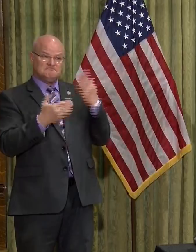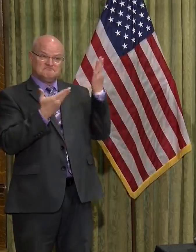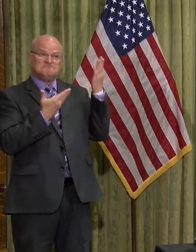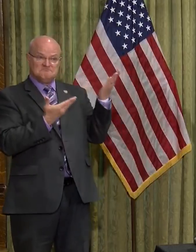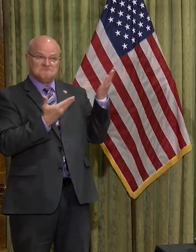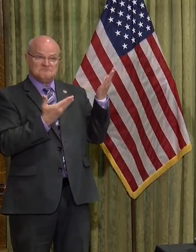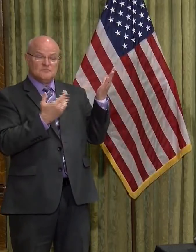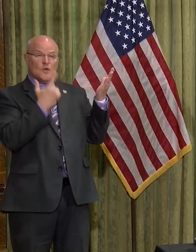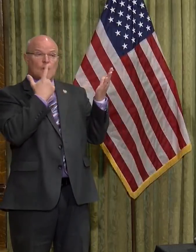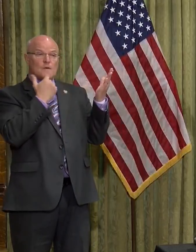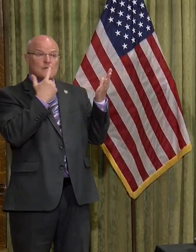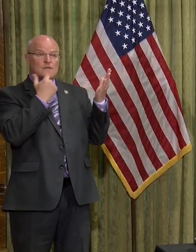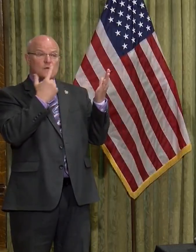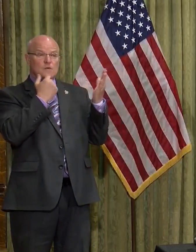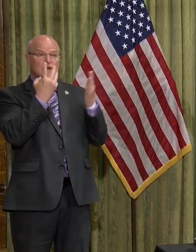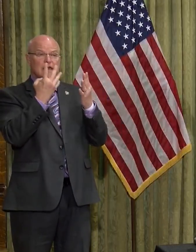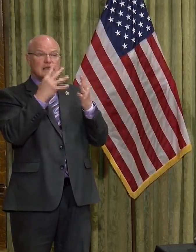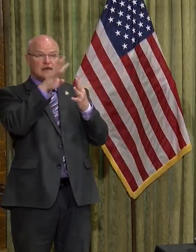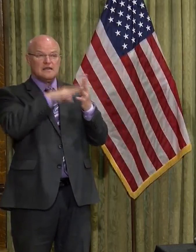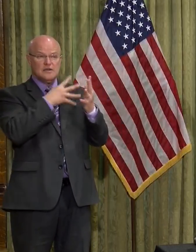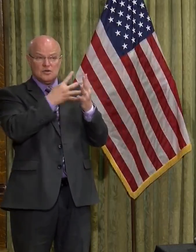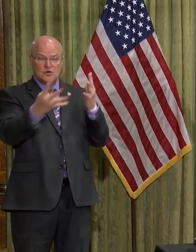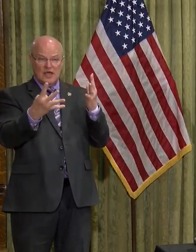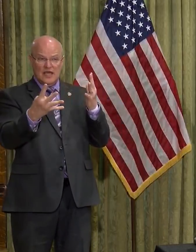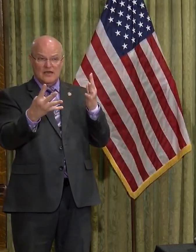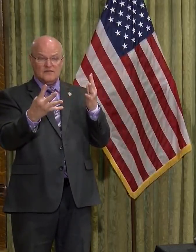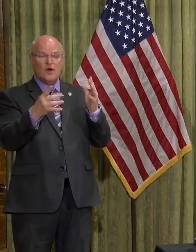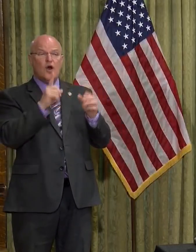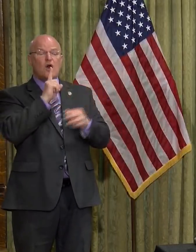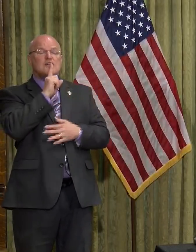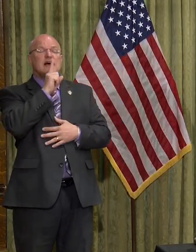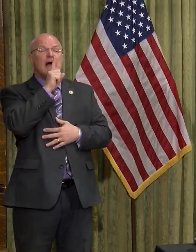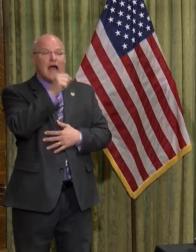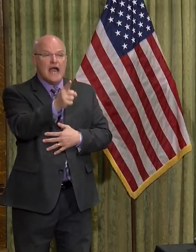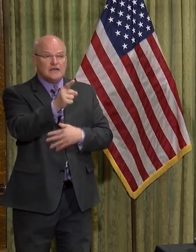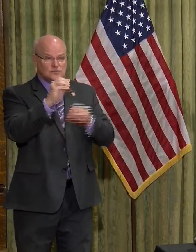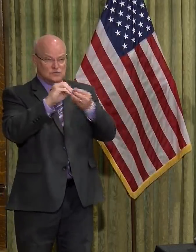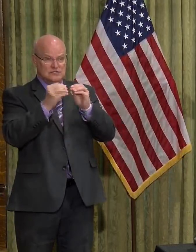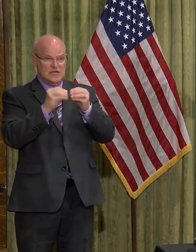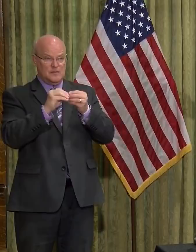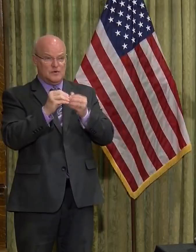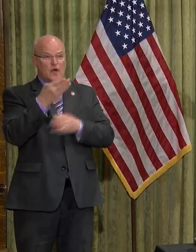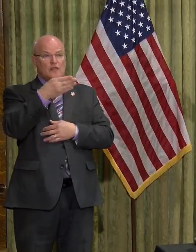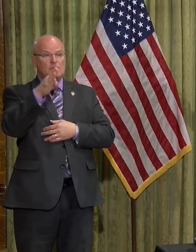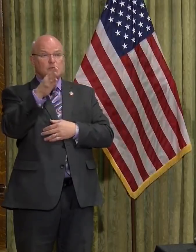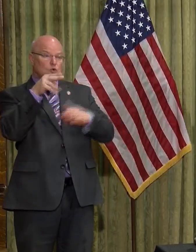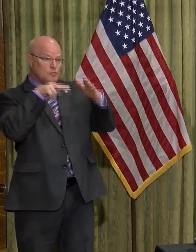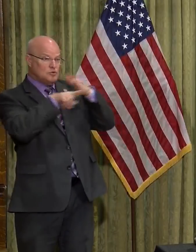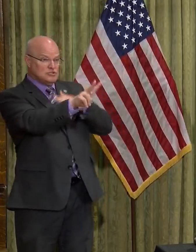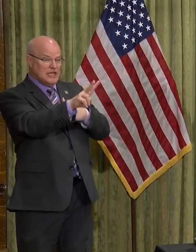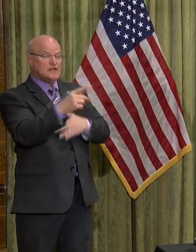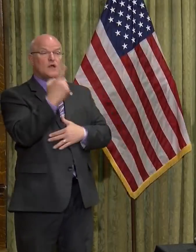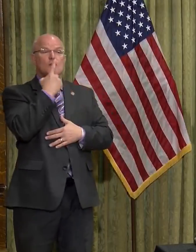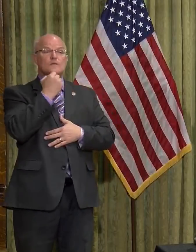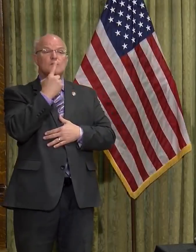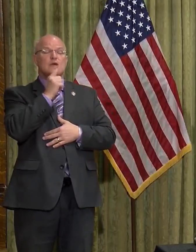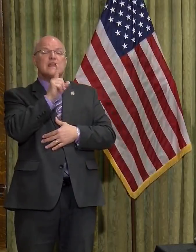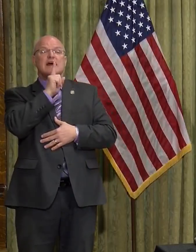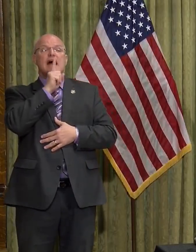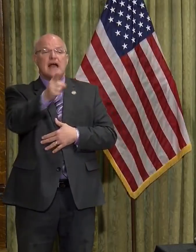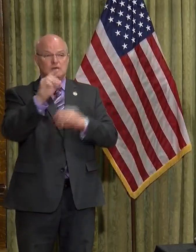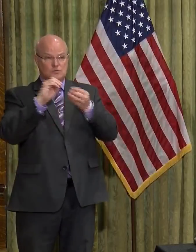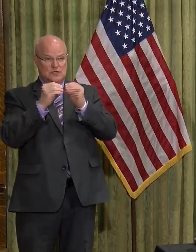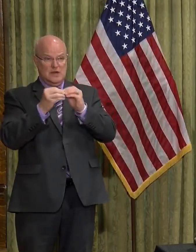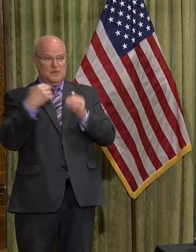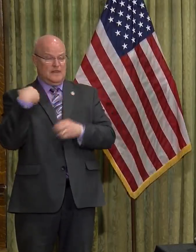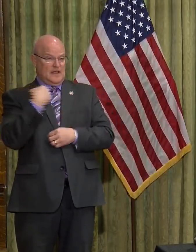the red graphs or red bars are the actual numbers. The blue is the projection, and the red are the actual